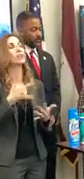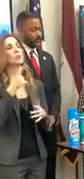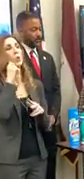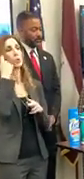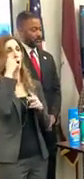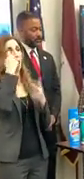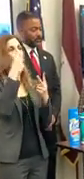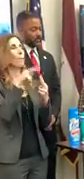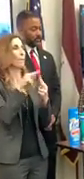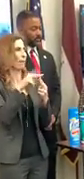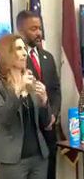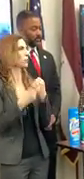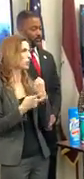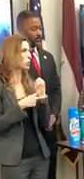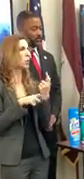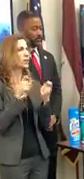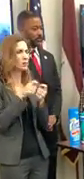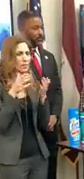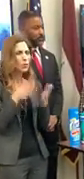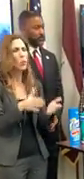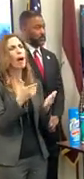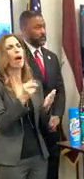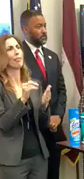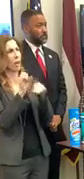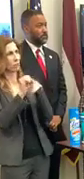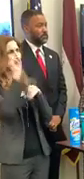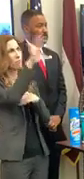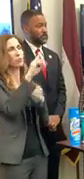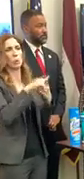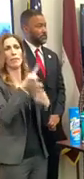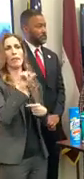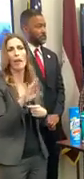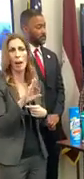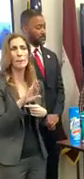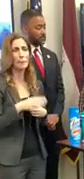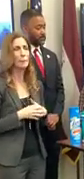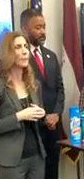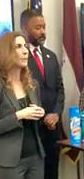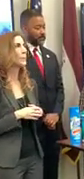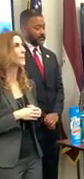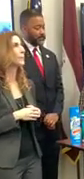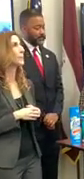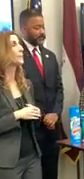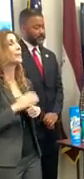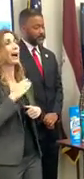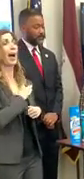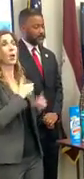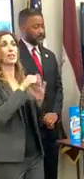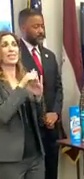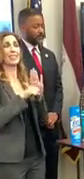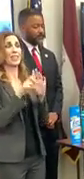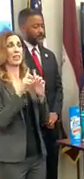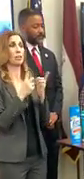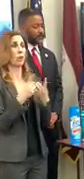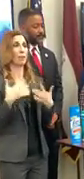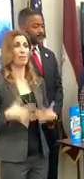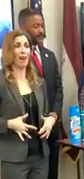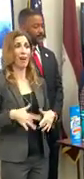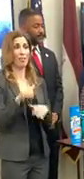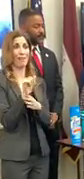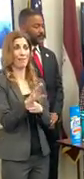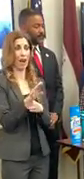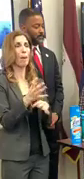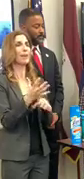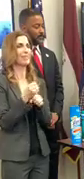be stored in a certain way and then transmitted to the lab. And our state Department of Health lab is